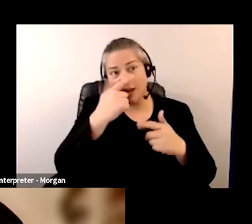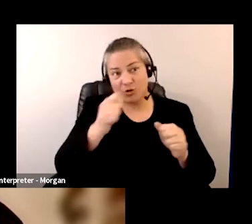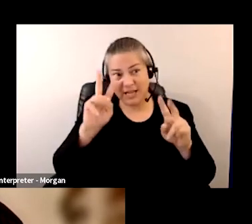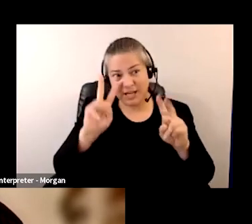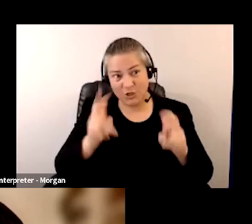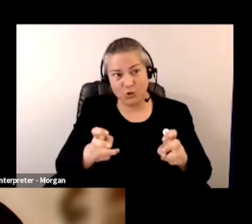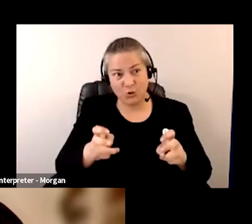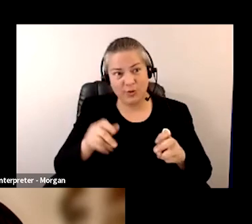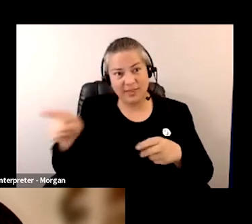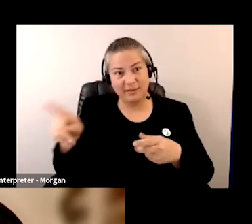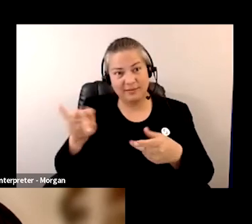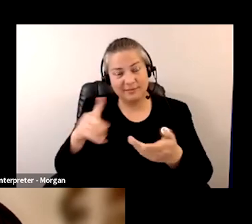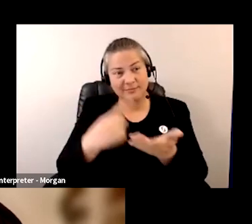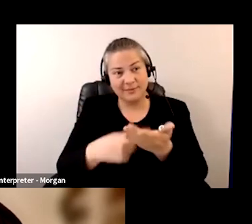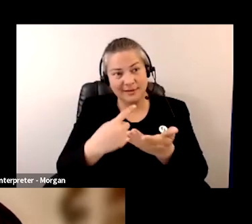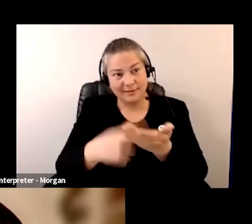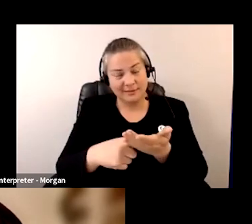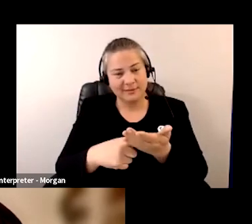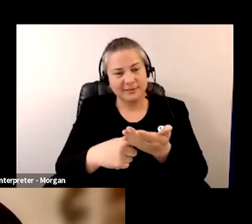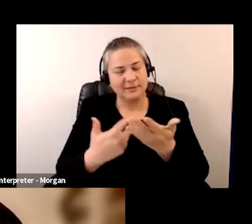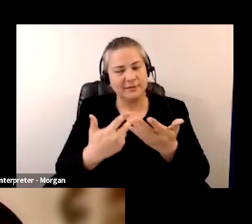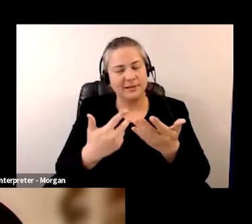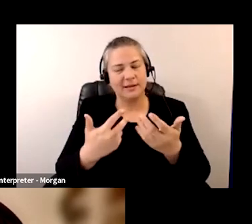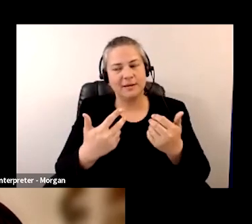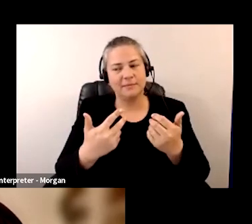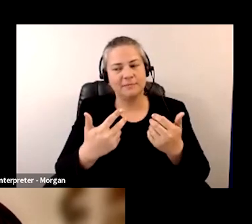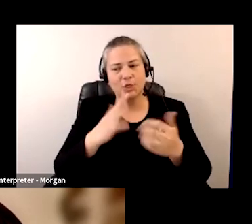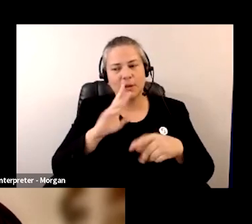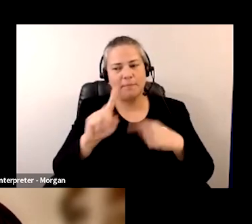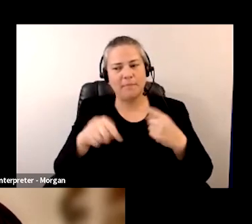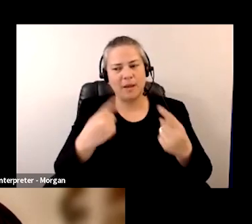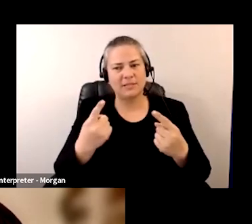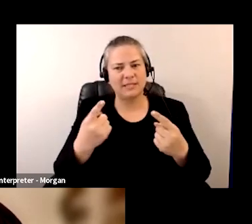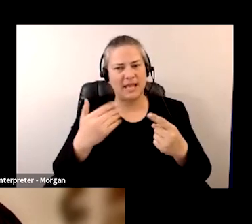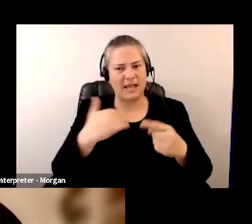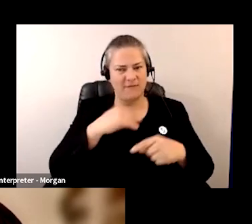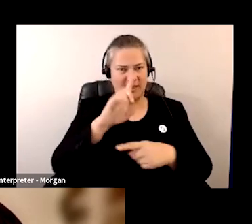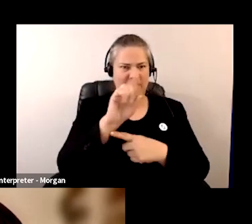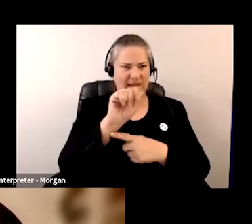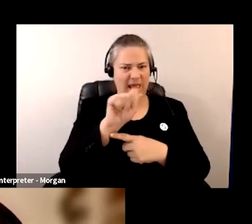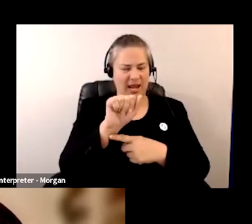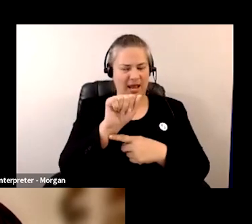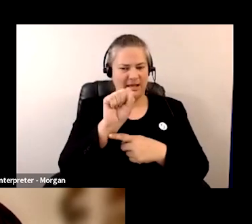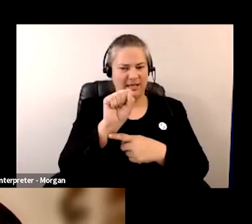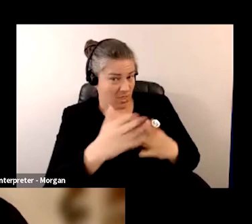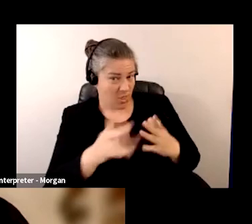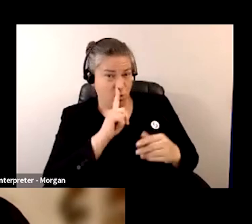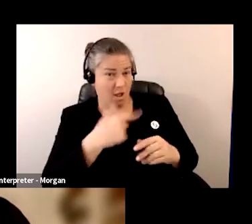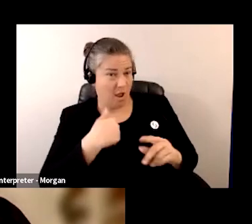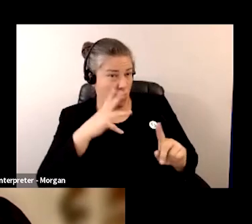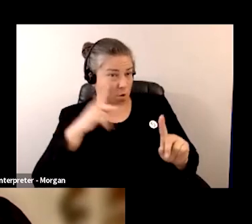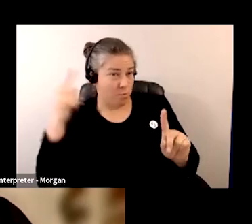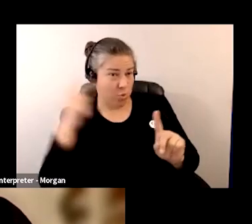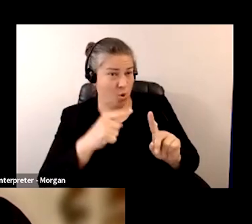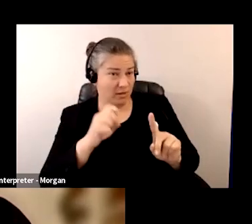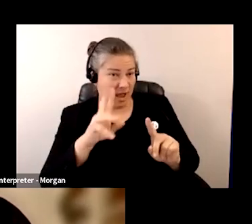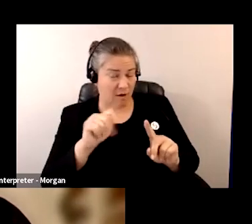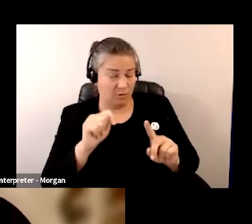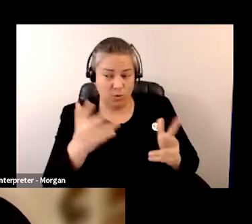talked about in different types of ways is around, leveraging the data sets. And I'll call you. Is that